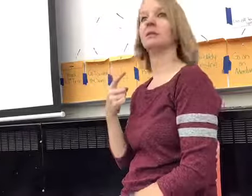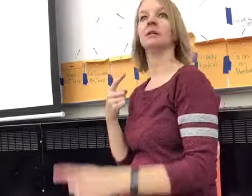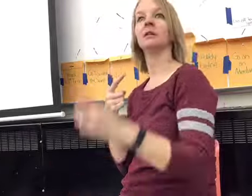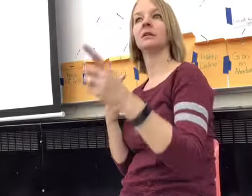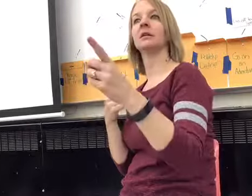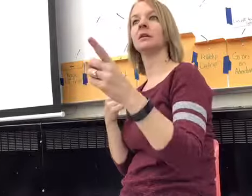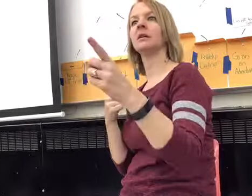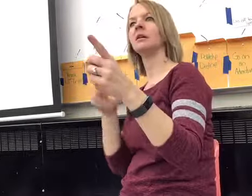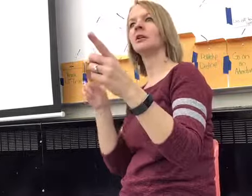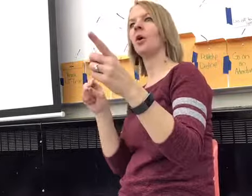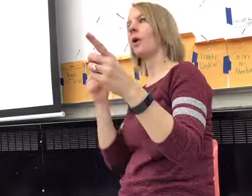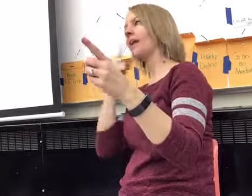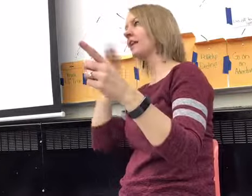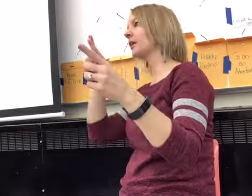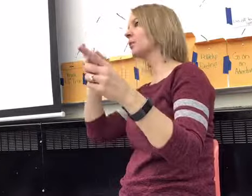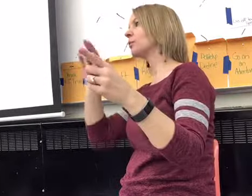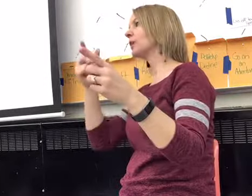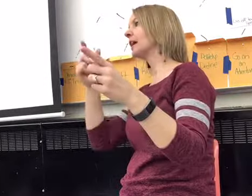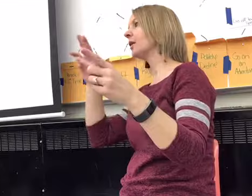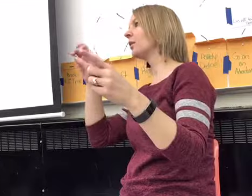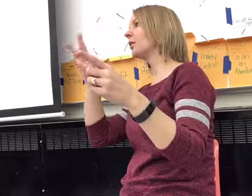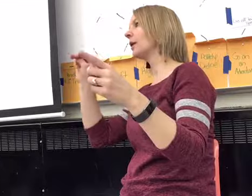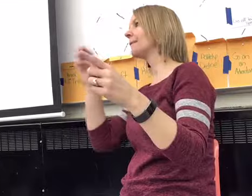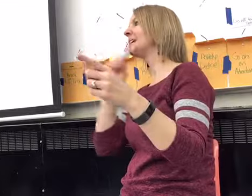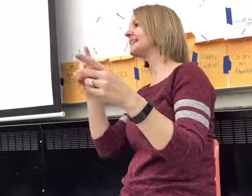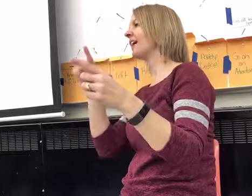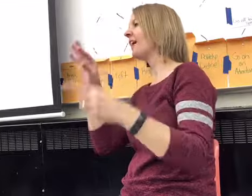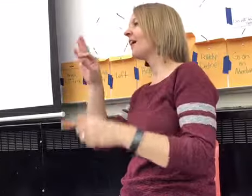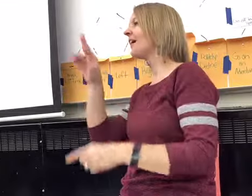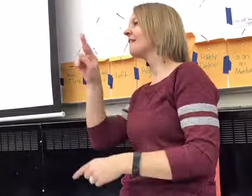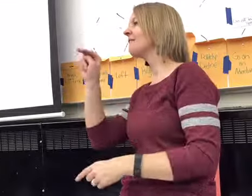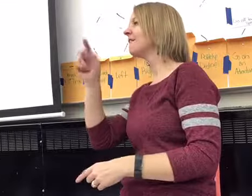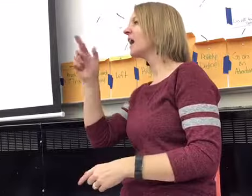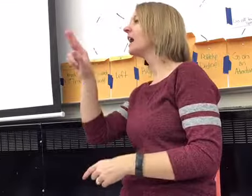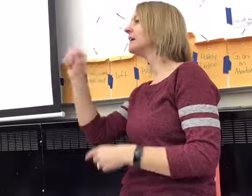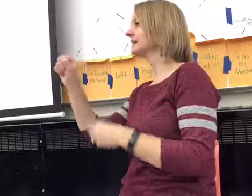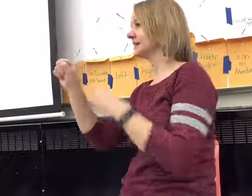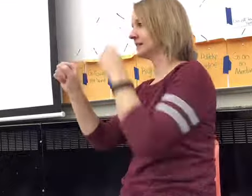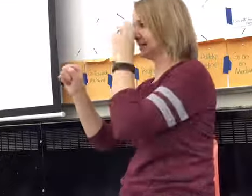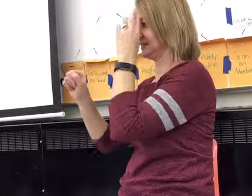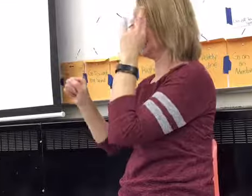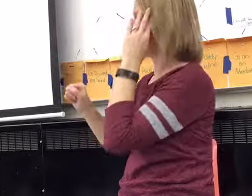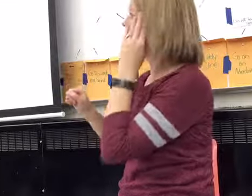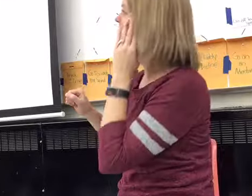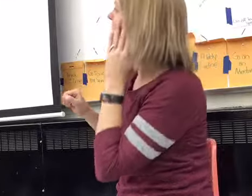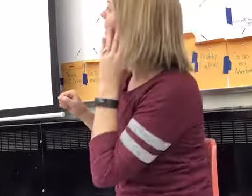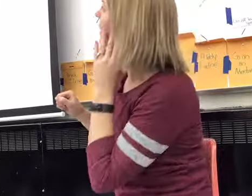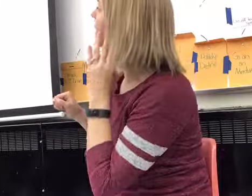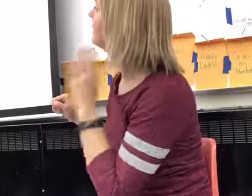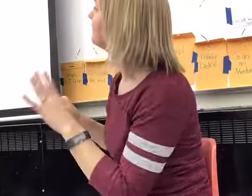think. Isn't ringworm a fungus? Yeah, that's what I thought. Well, so It's a wormy fungus. it's a wormy